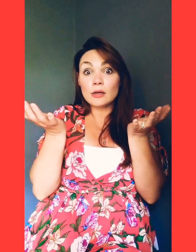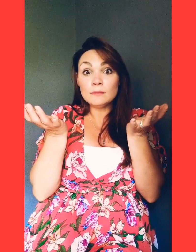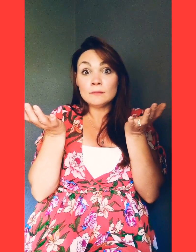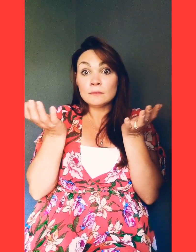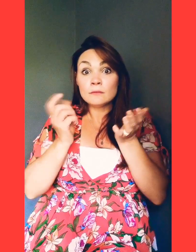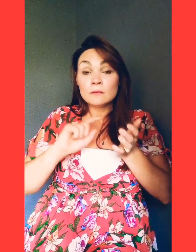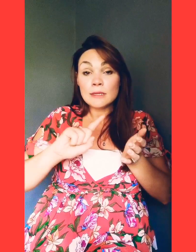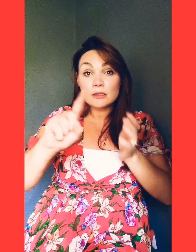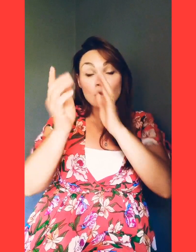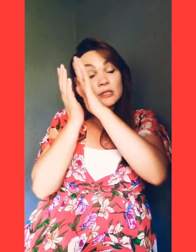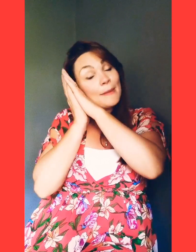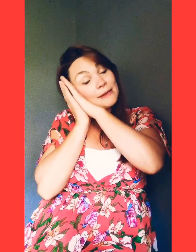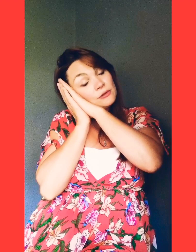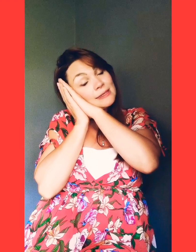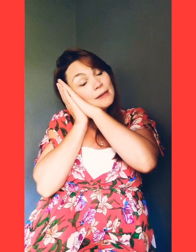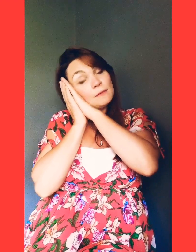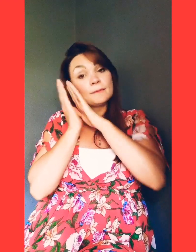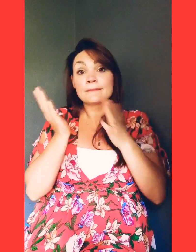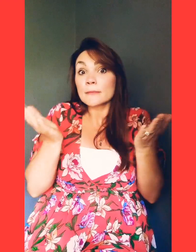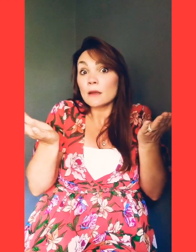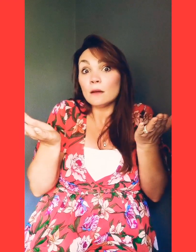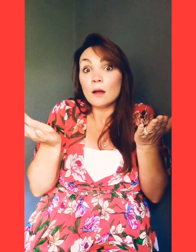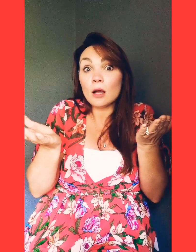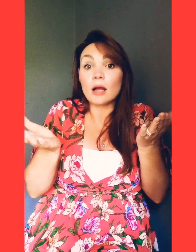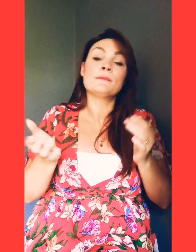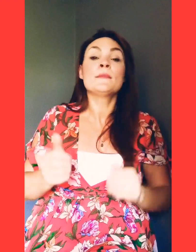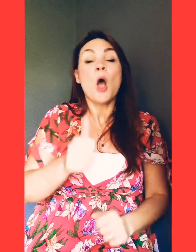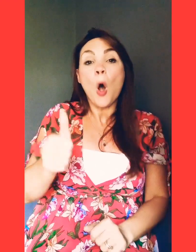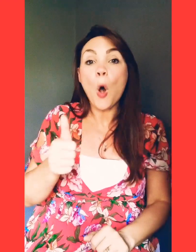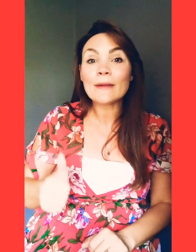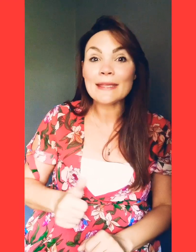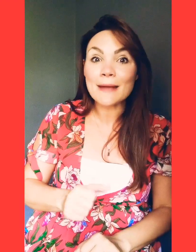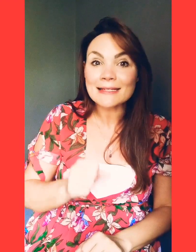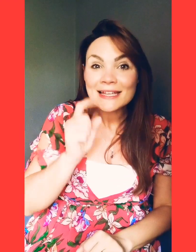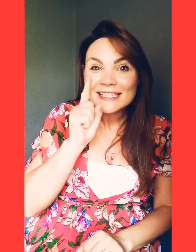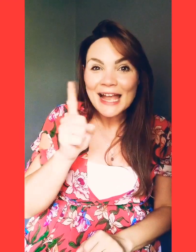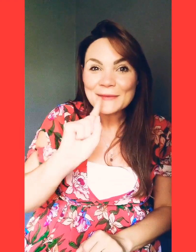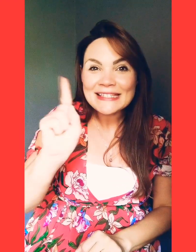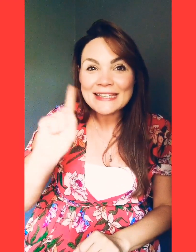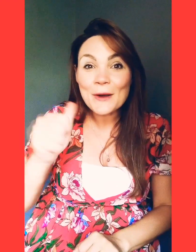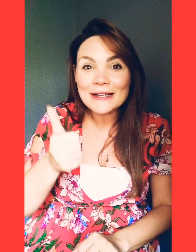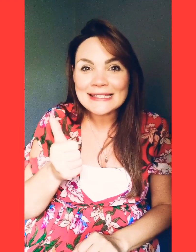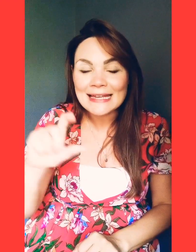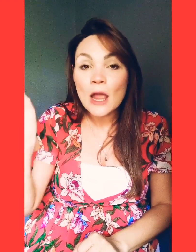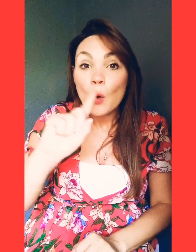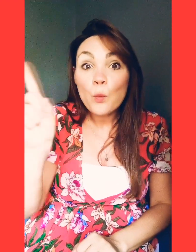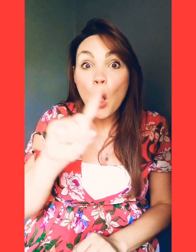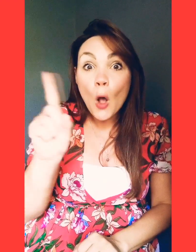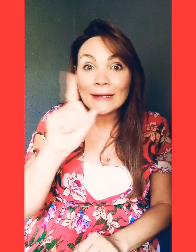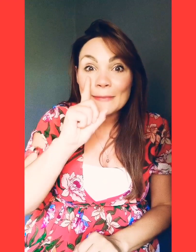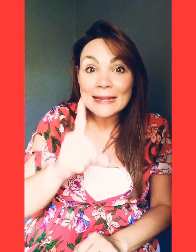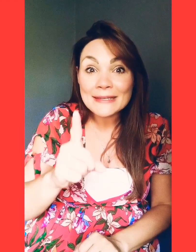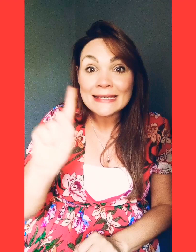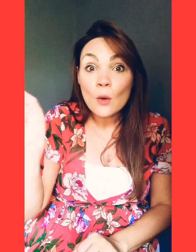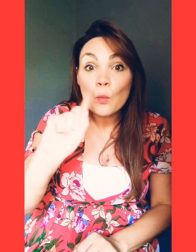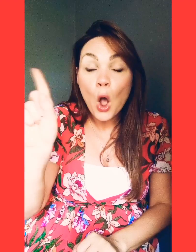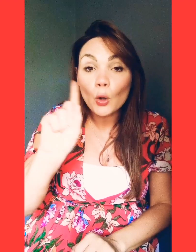Oh God. He's gone to bed to sleep. Oh God. Okay, you guys. Shall we see what's next? What could it be? Let me see. What could